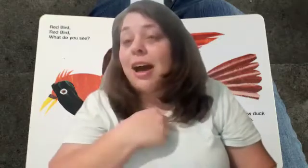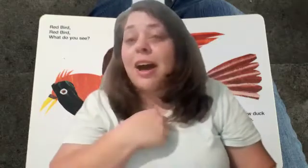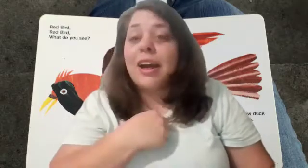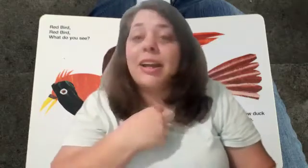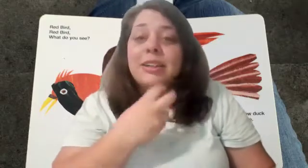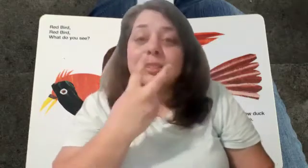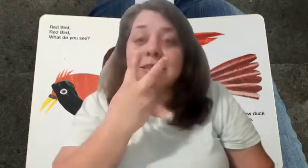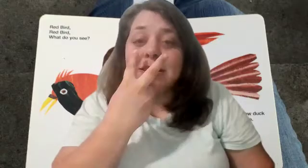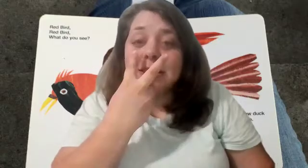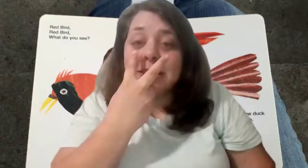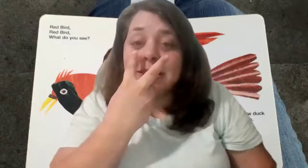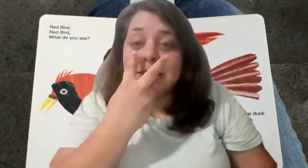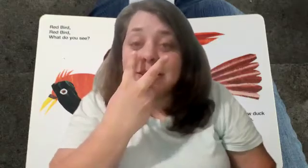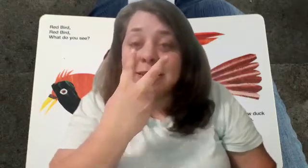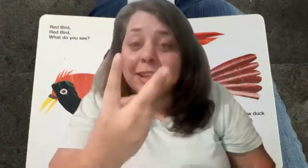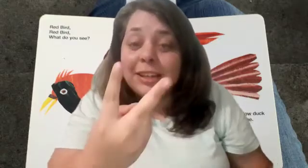I